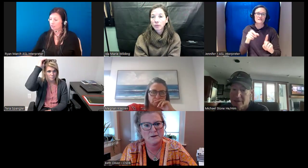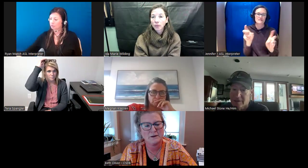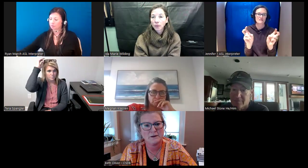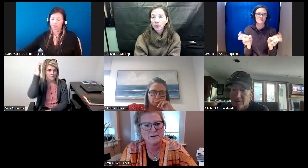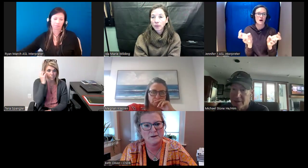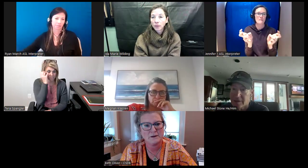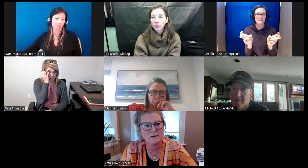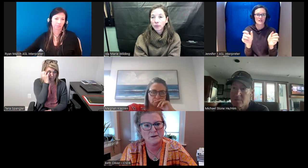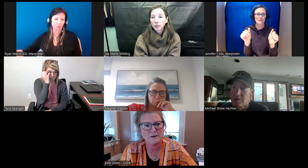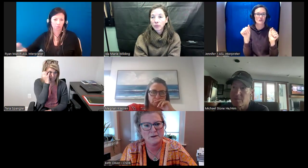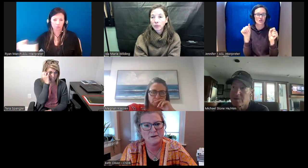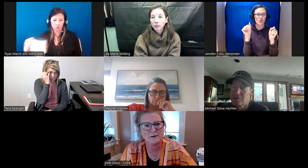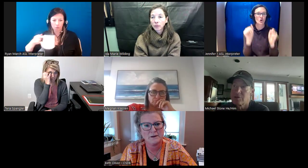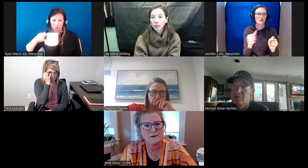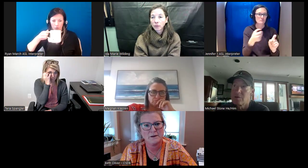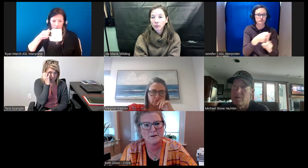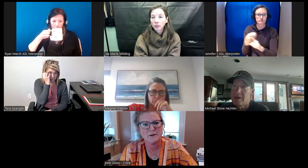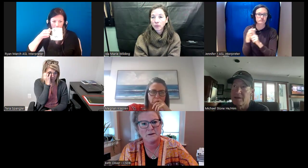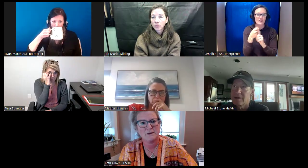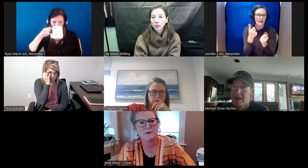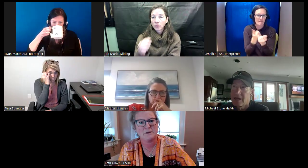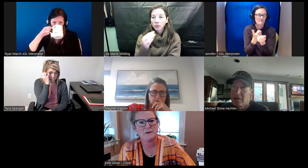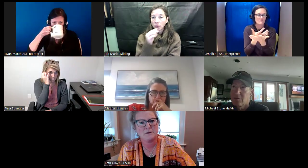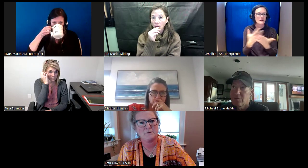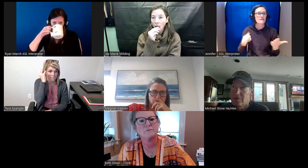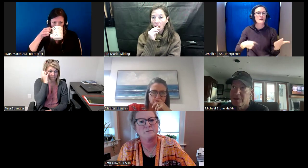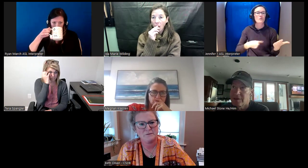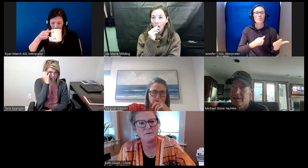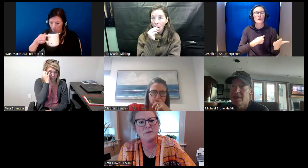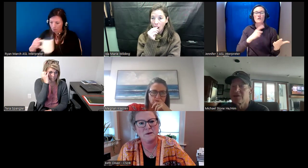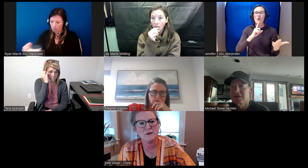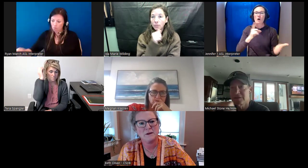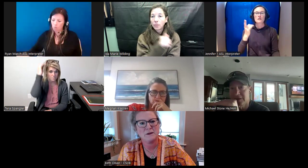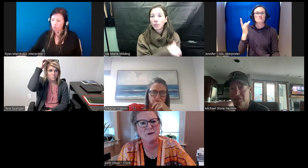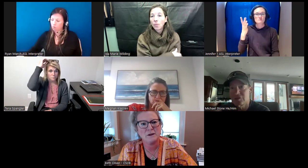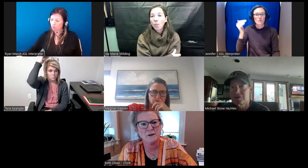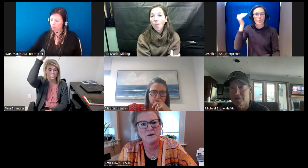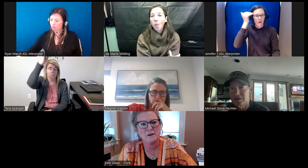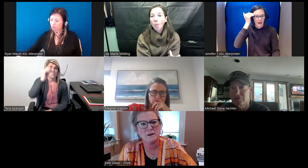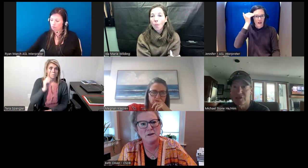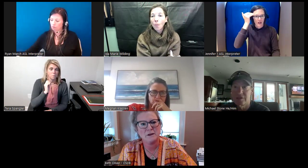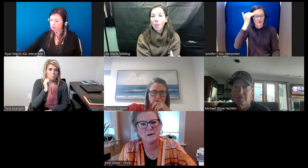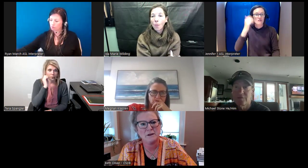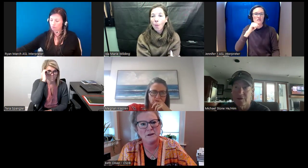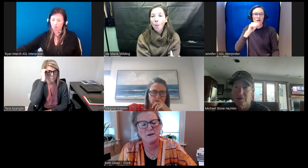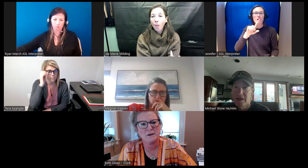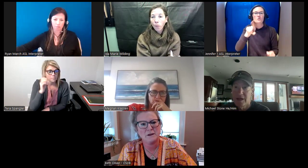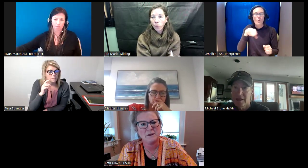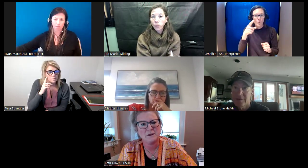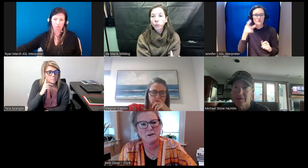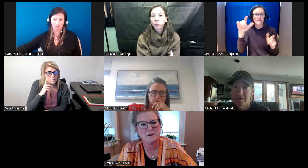cover everything. I mean, we're so aware of the not the attrition